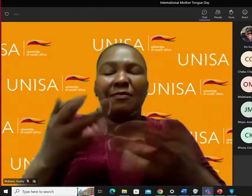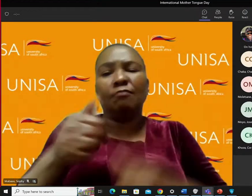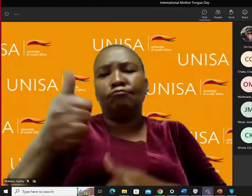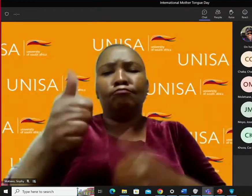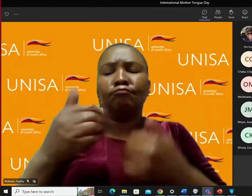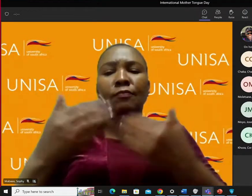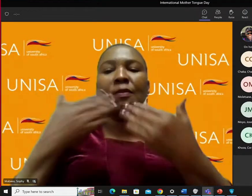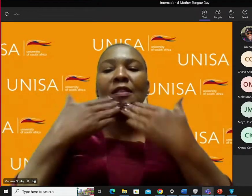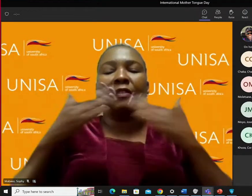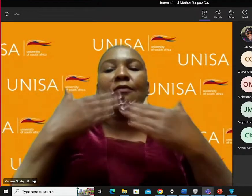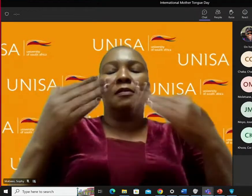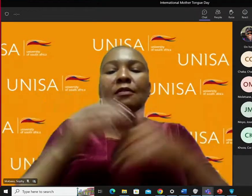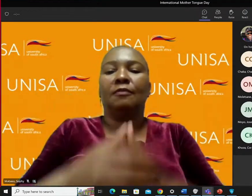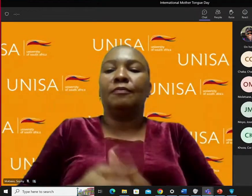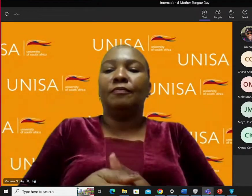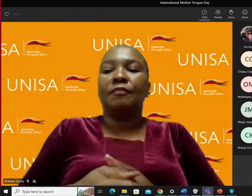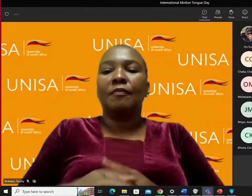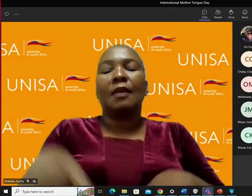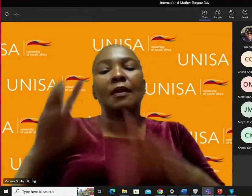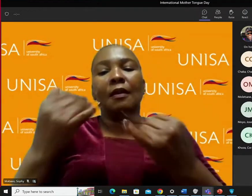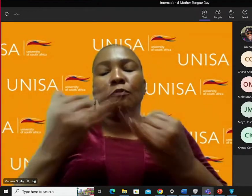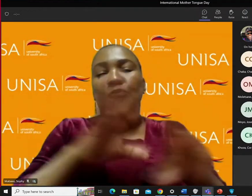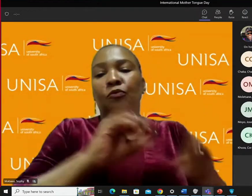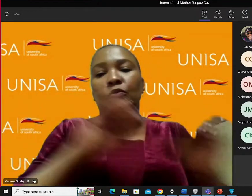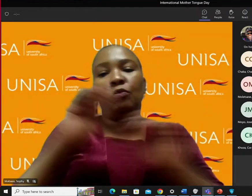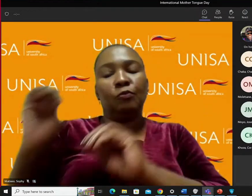So we are going to move, ne?